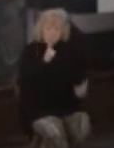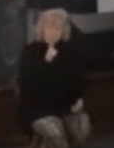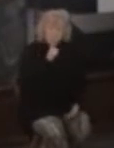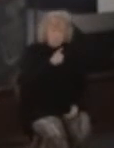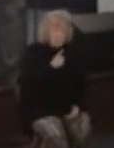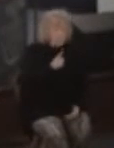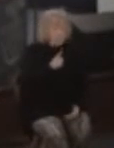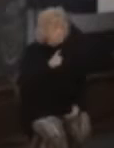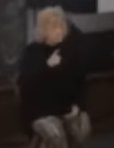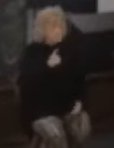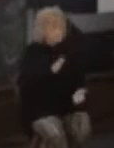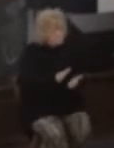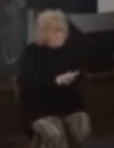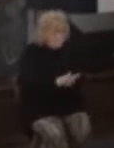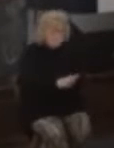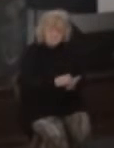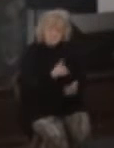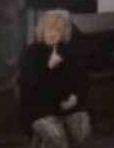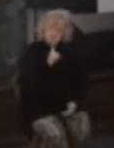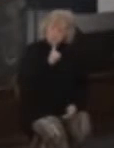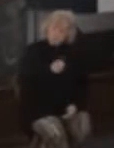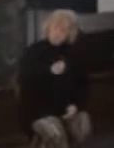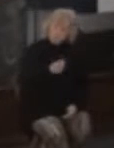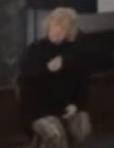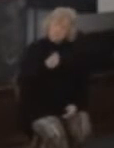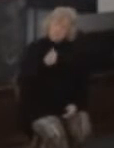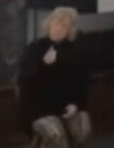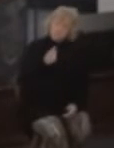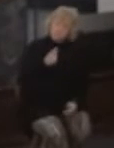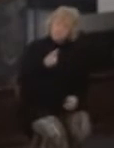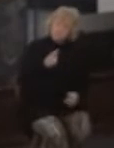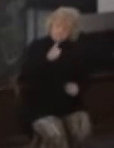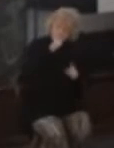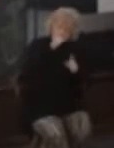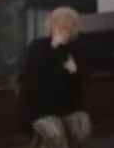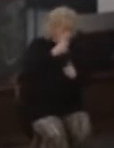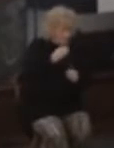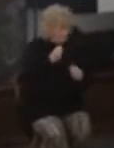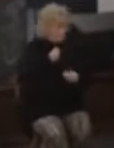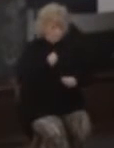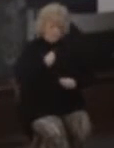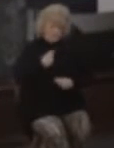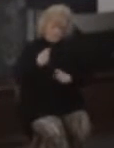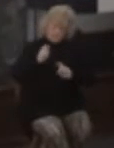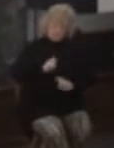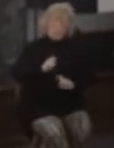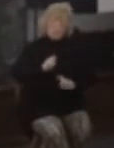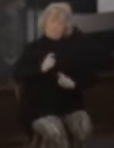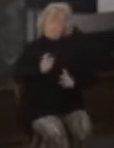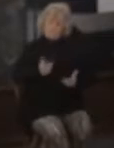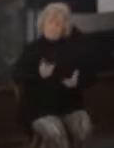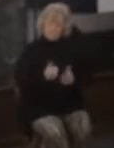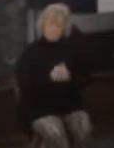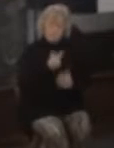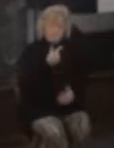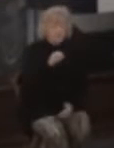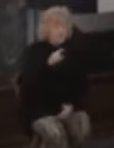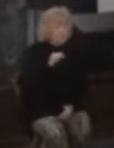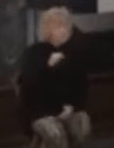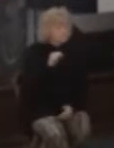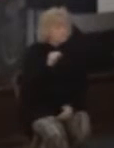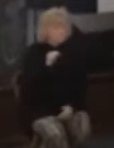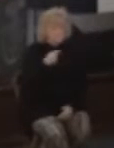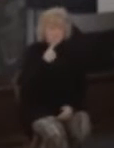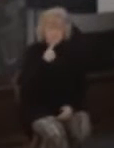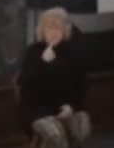unique personality of this, of the unique gifts that God has given you. Galatians chapter 6, verse 4 says,